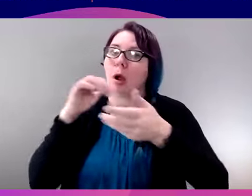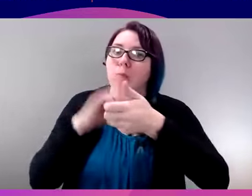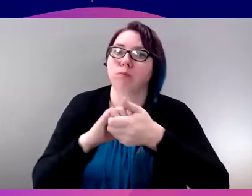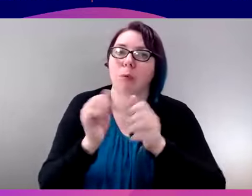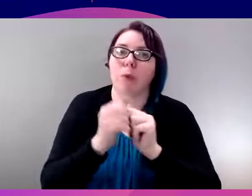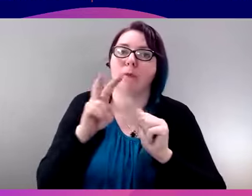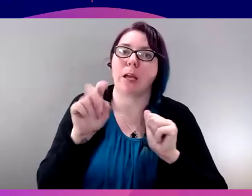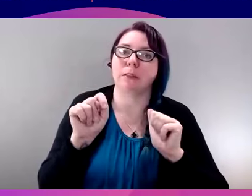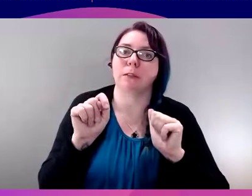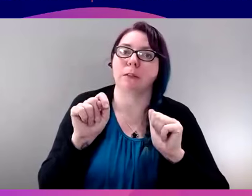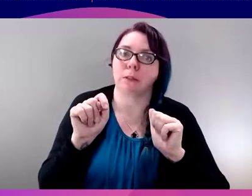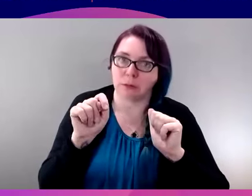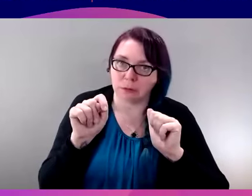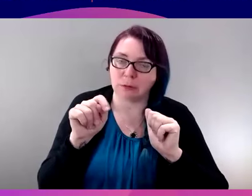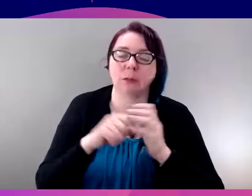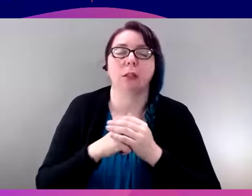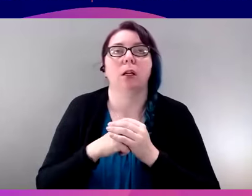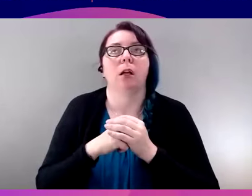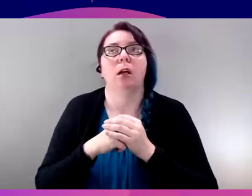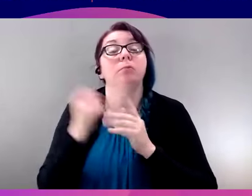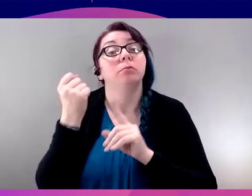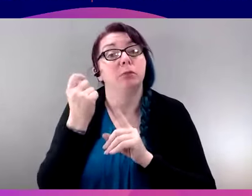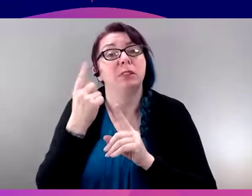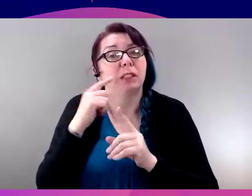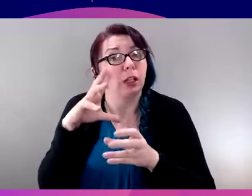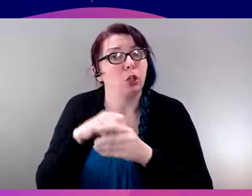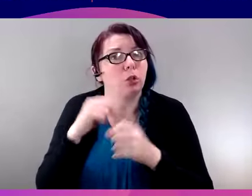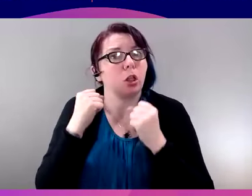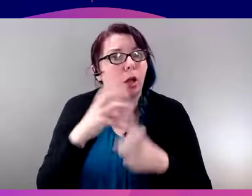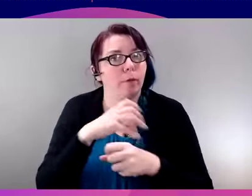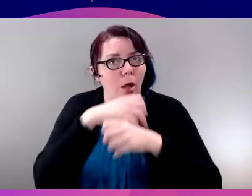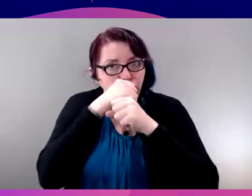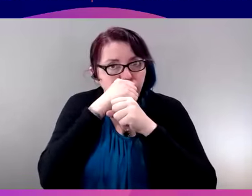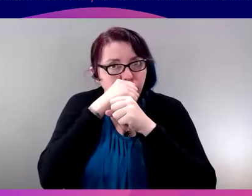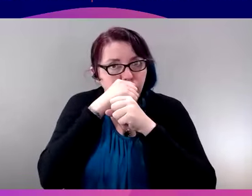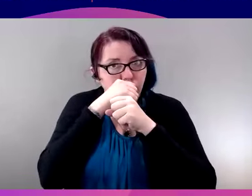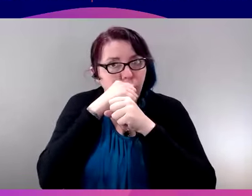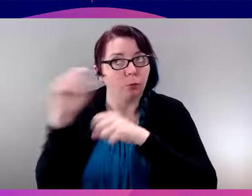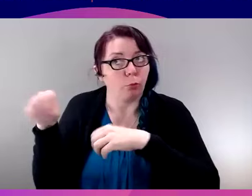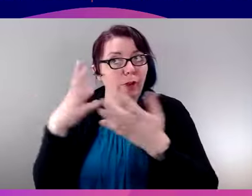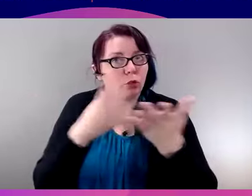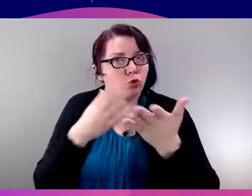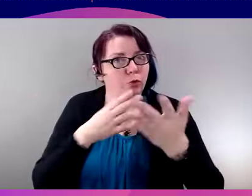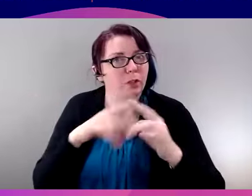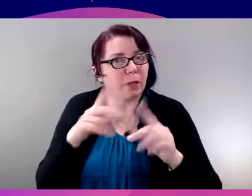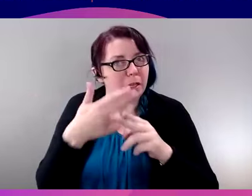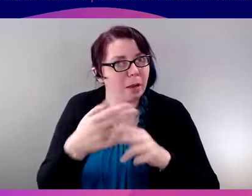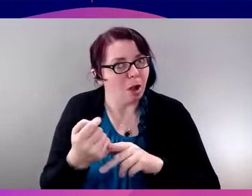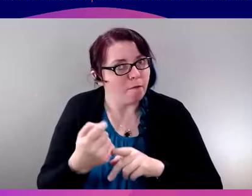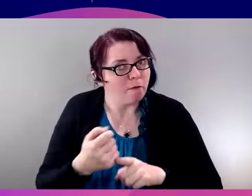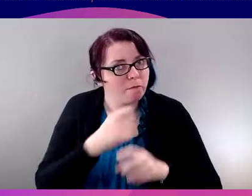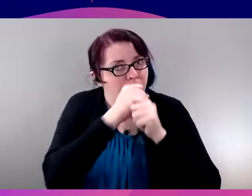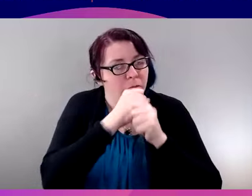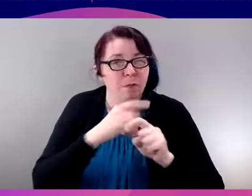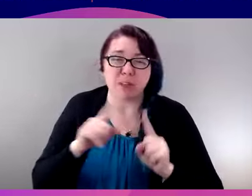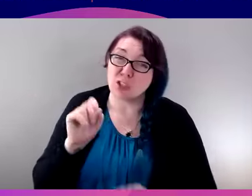of confidentiality pieces that are involved in providing those services. But yeah, Sue, if you have a